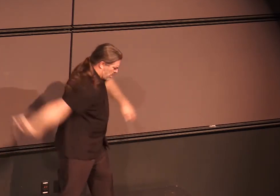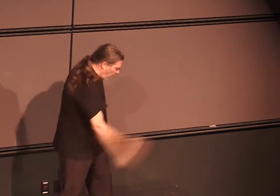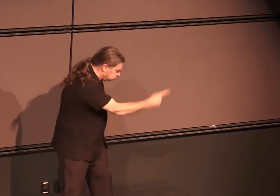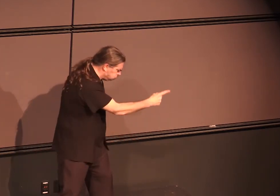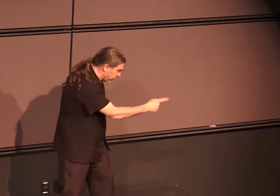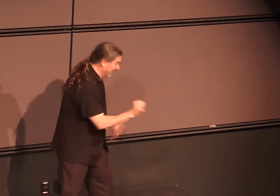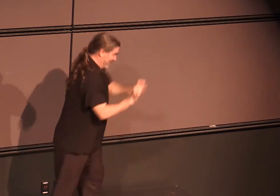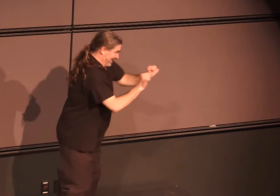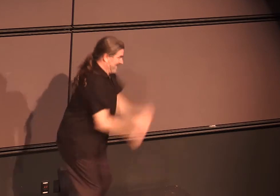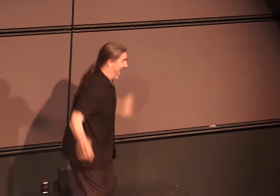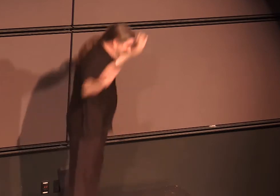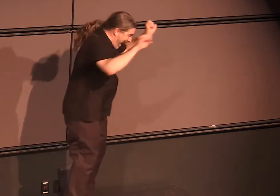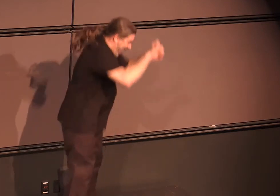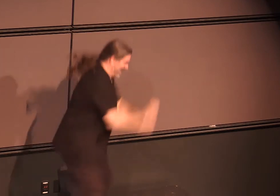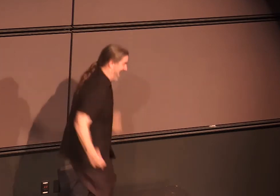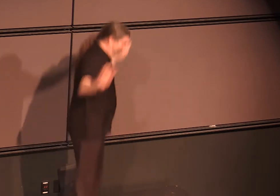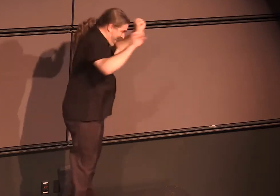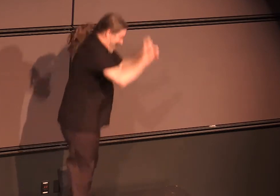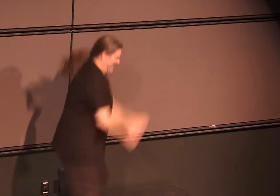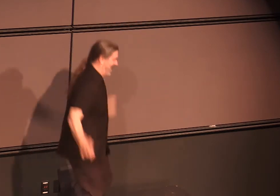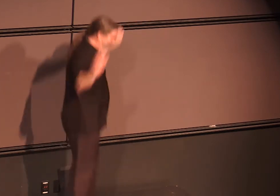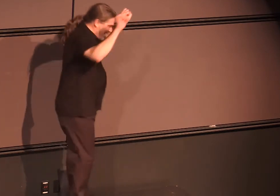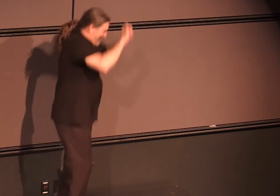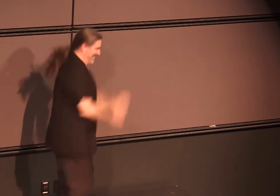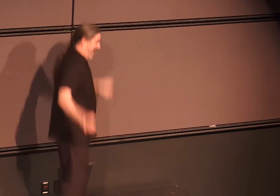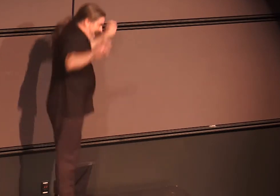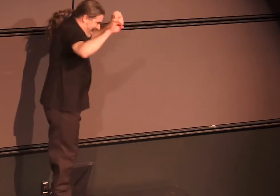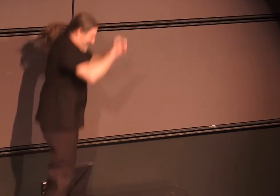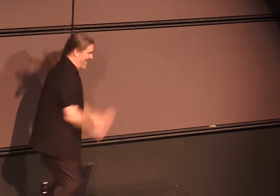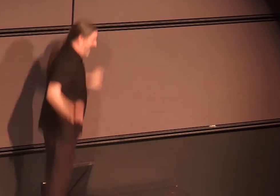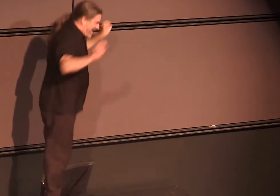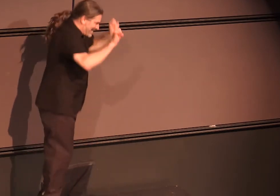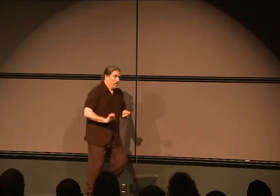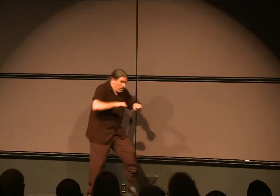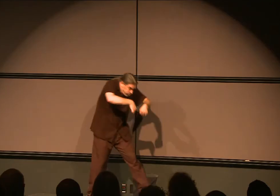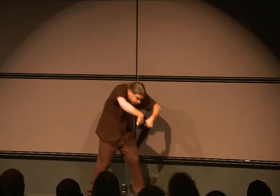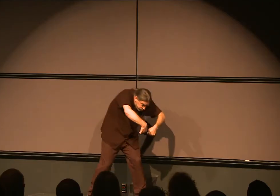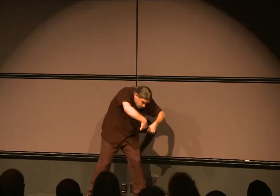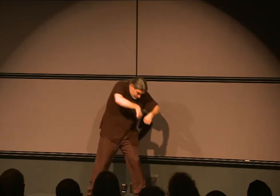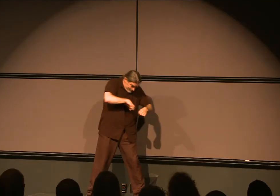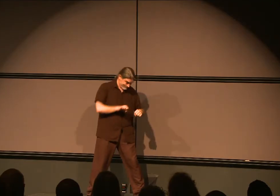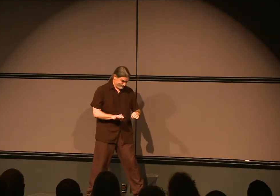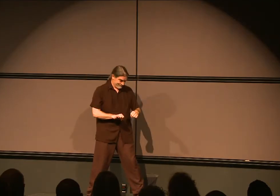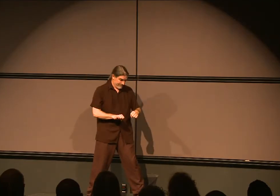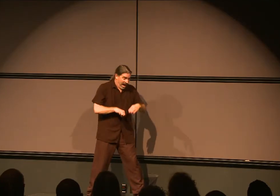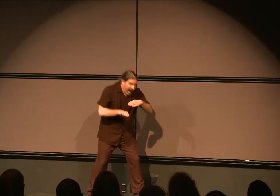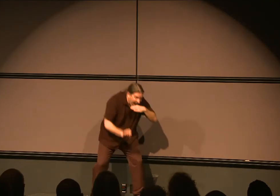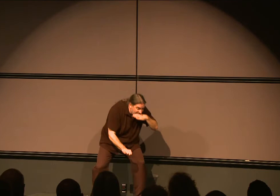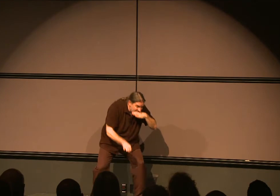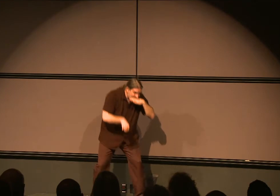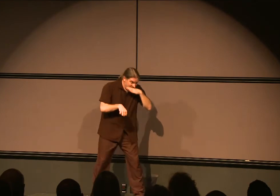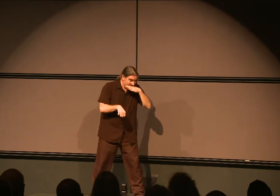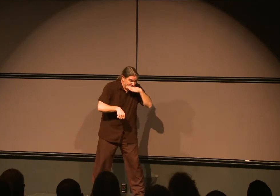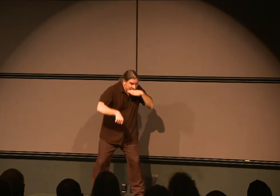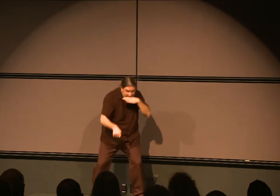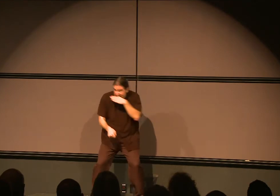Go! Come on, Charlie. You can do it, Charlie. Hustle up, Charlie. Come on, boy. All right, pick it up, Charlie. Come on. Bring it